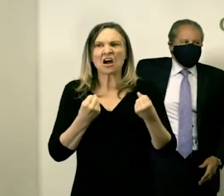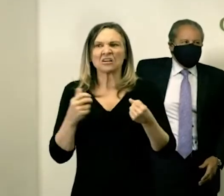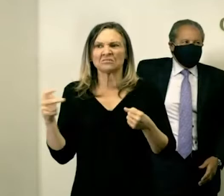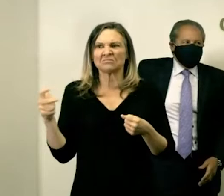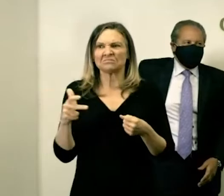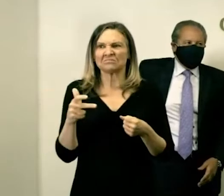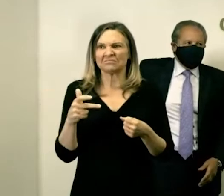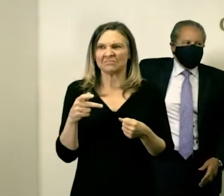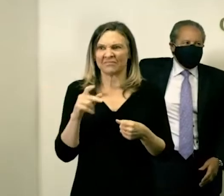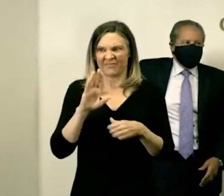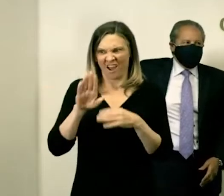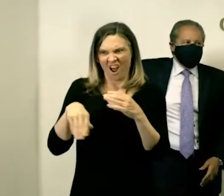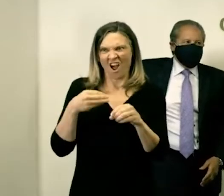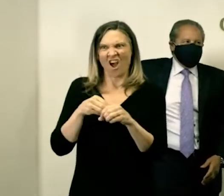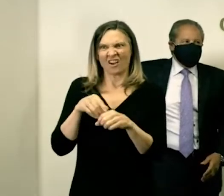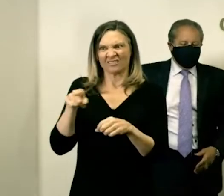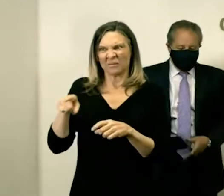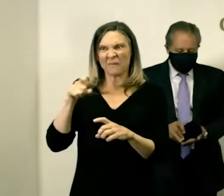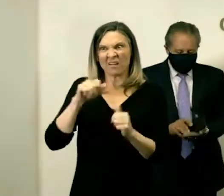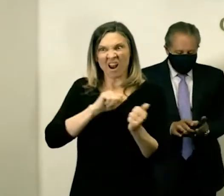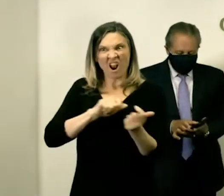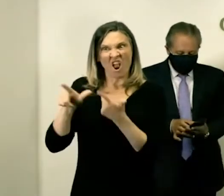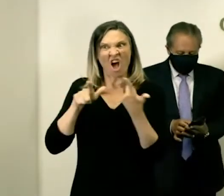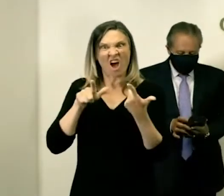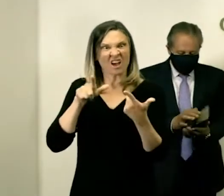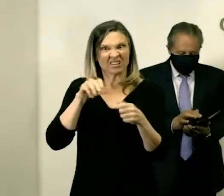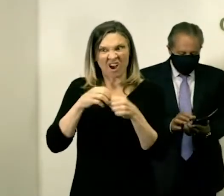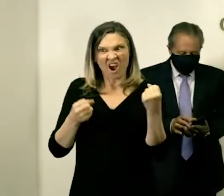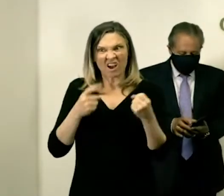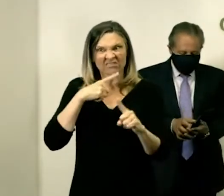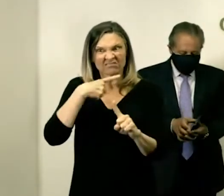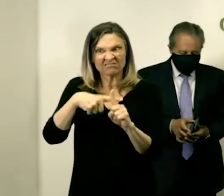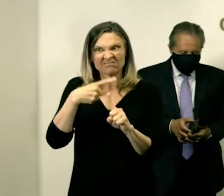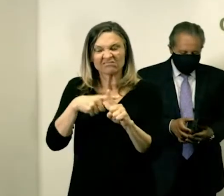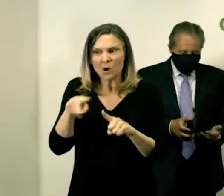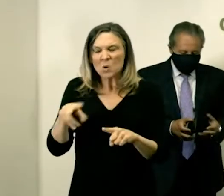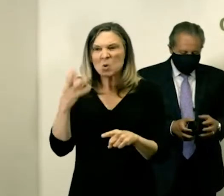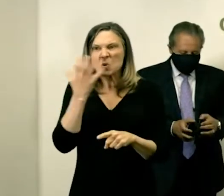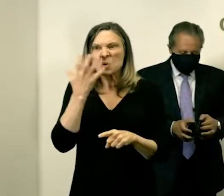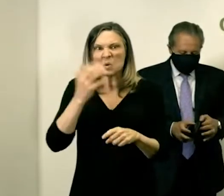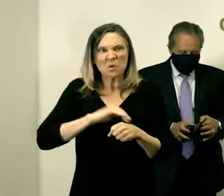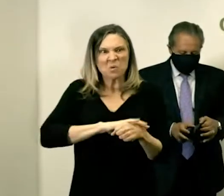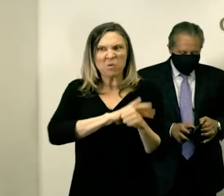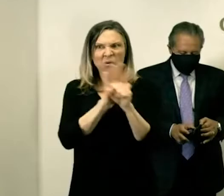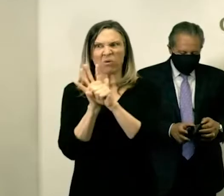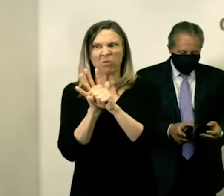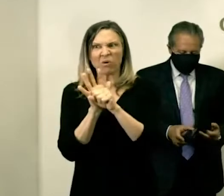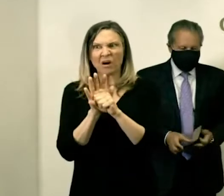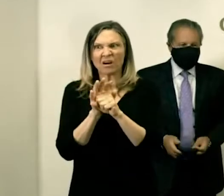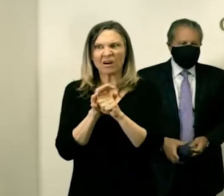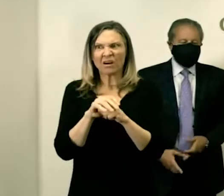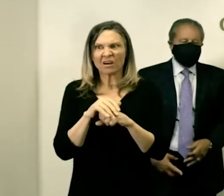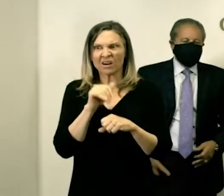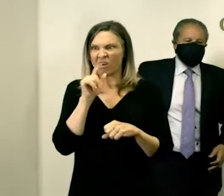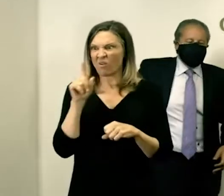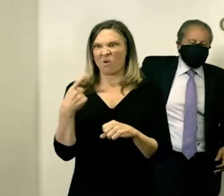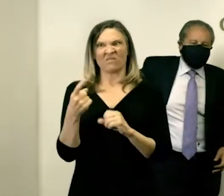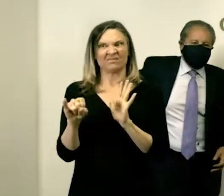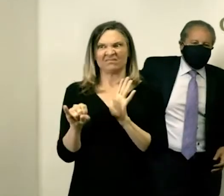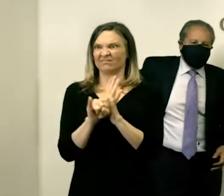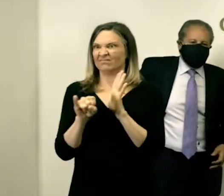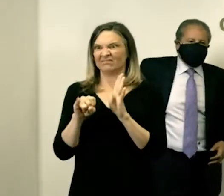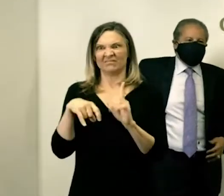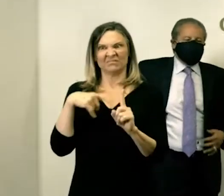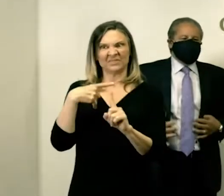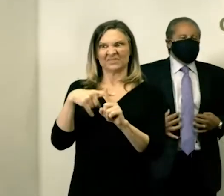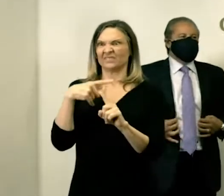vehicle was testing positive. The ravages of this pandemic, not only identifying people are positive, but